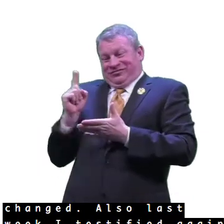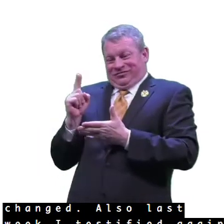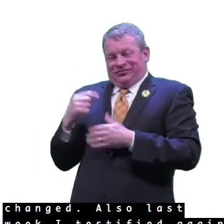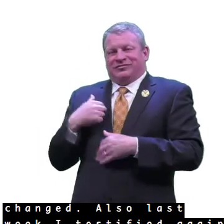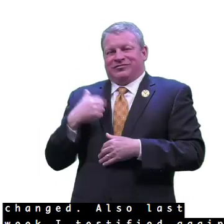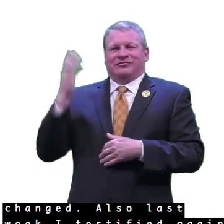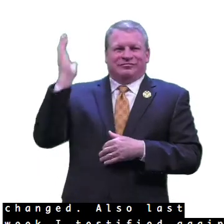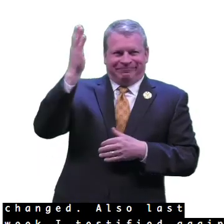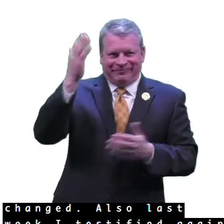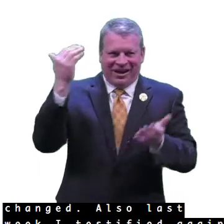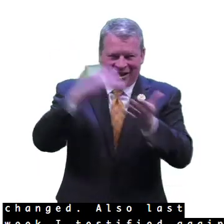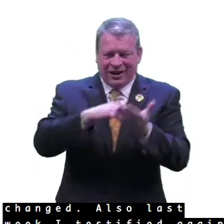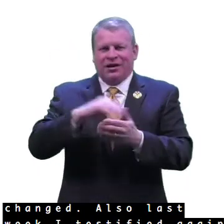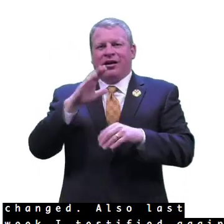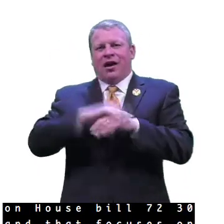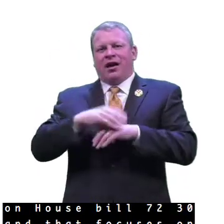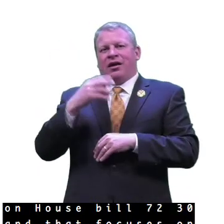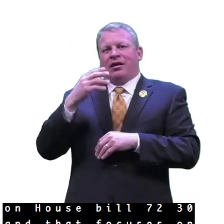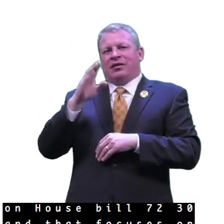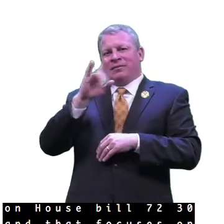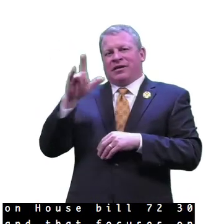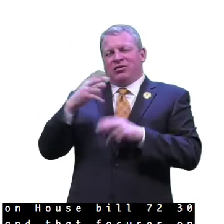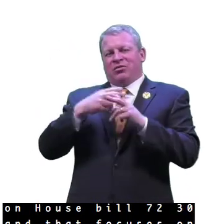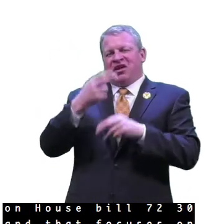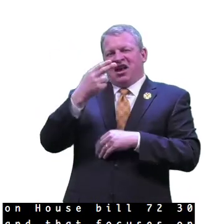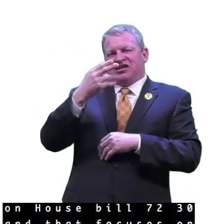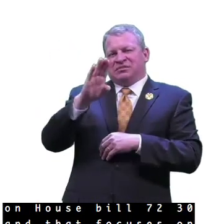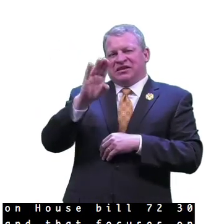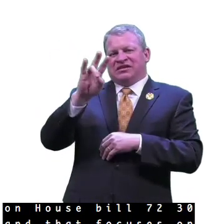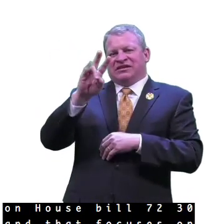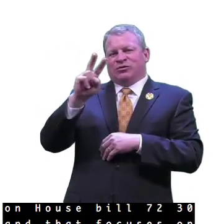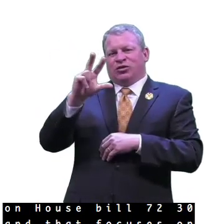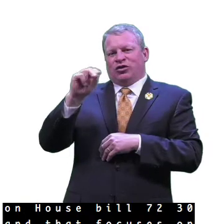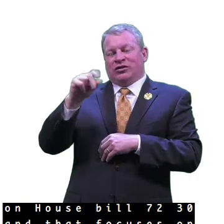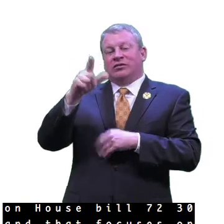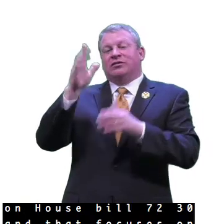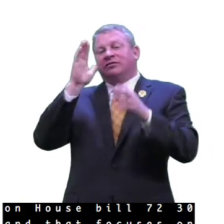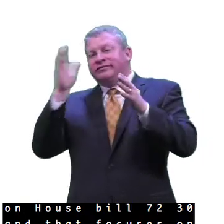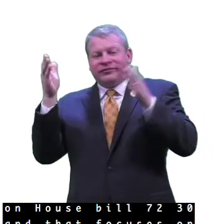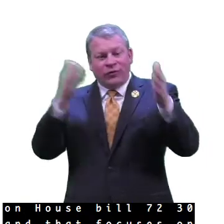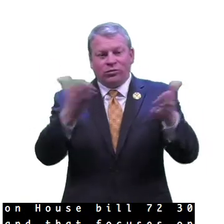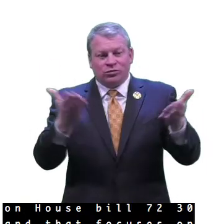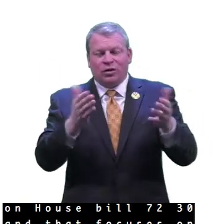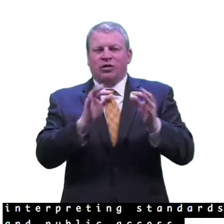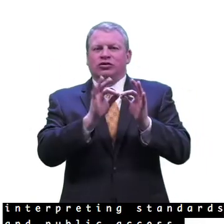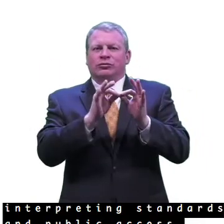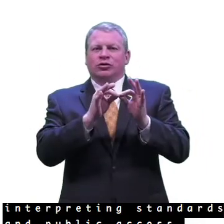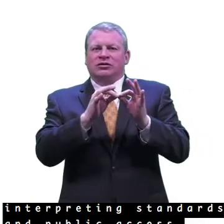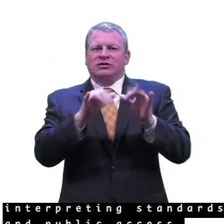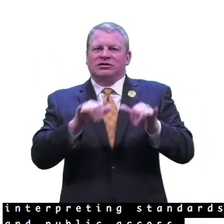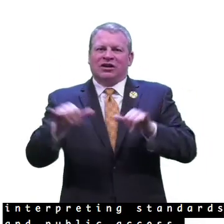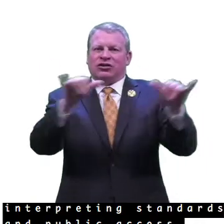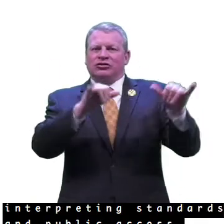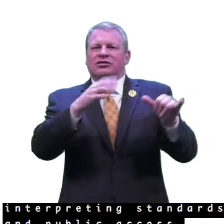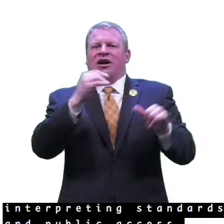Also last week, I testified again on House Bill 7230, and that focuses on interpreting standards